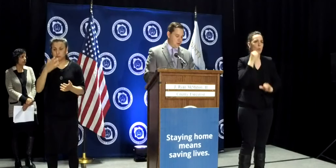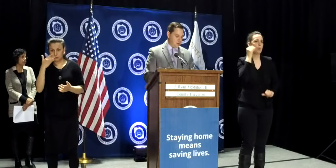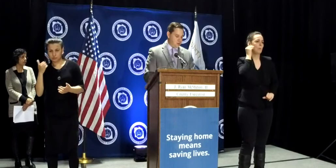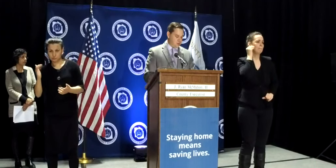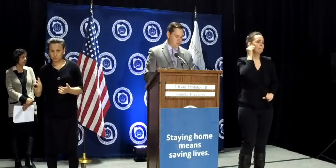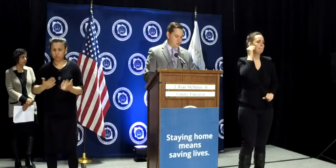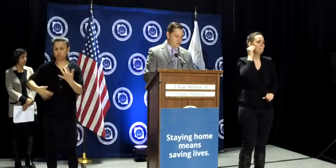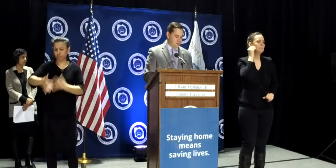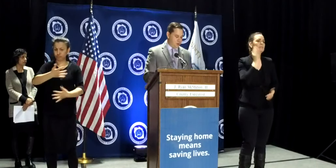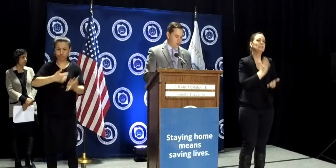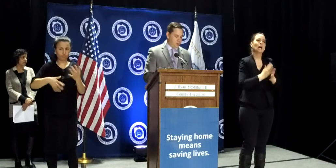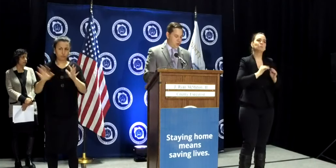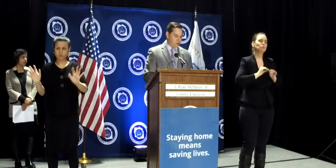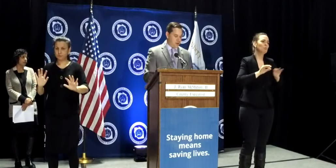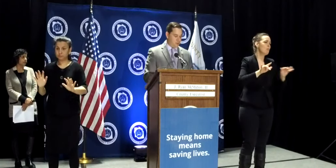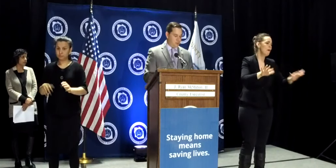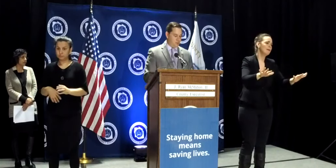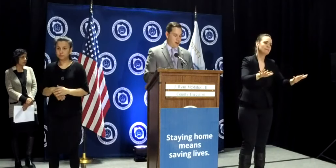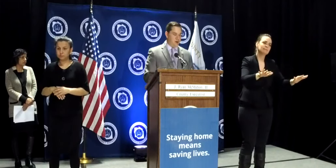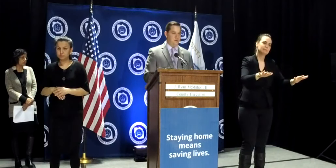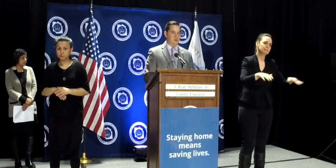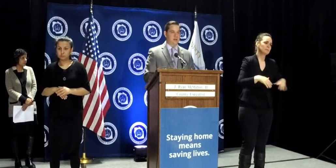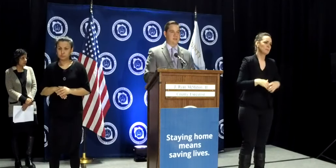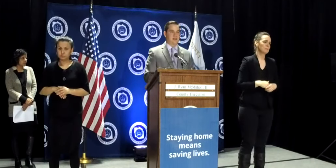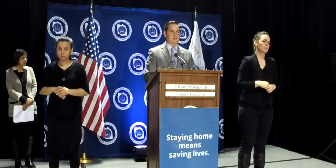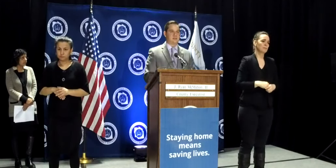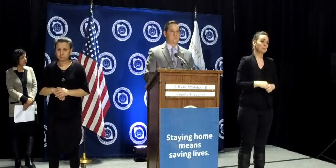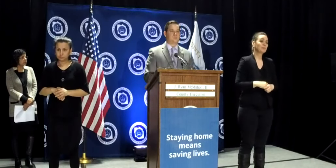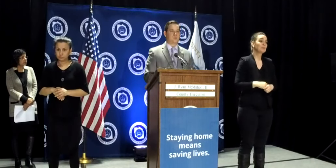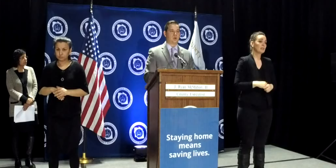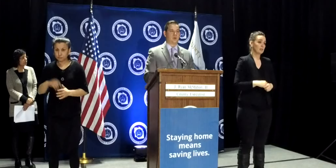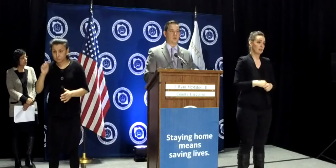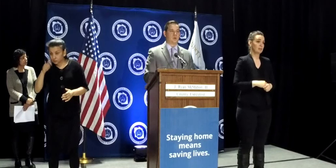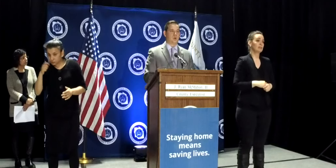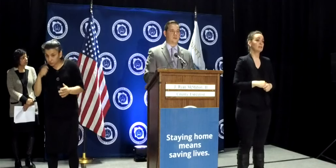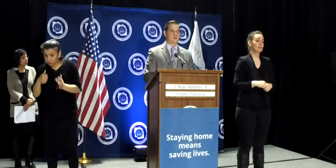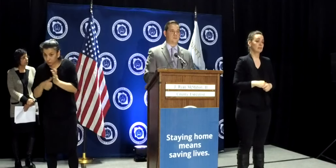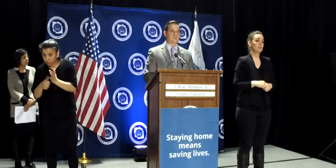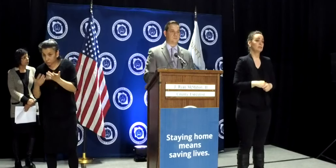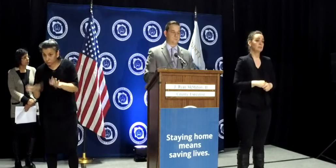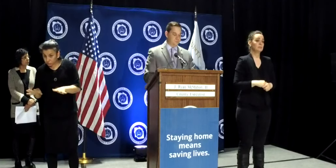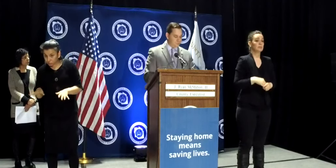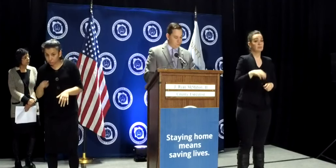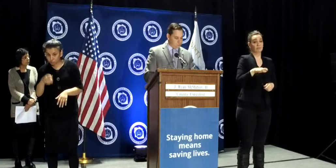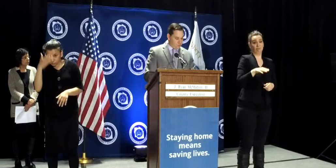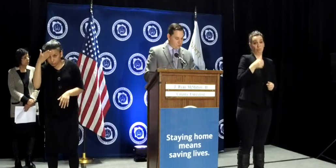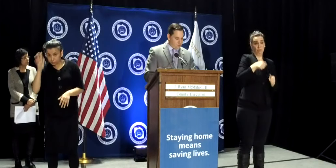this. So it's been a very good thing, but a reminder, if you're getting tested, you're under a quarantine.